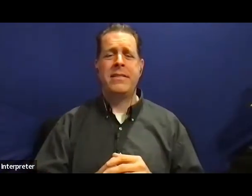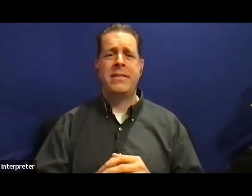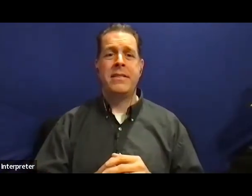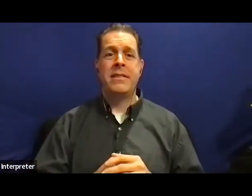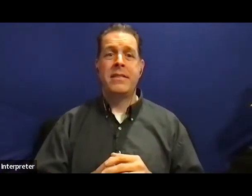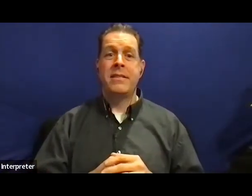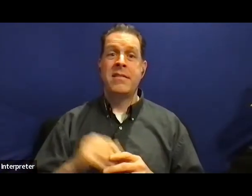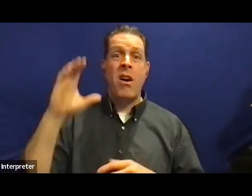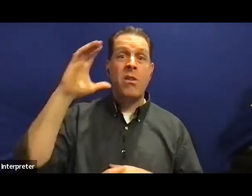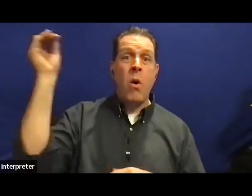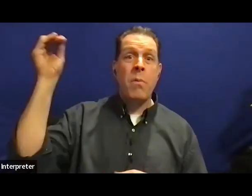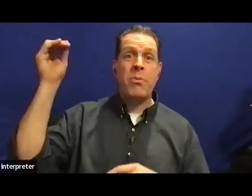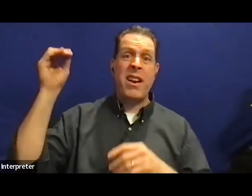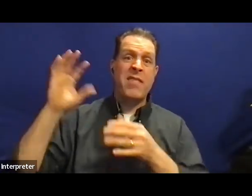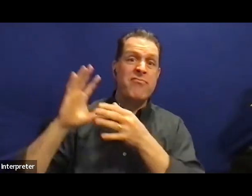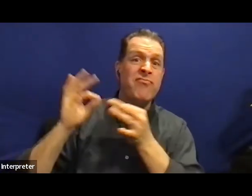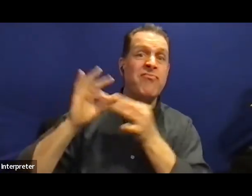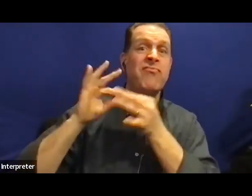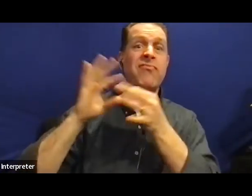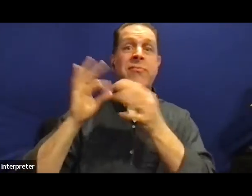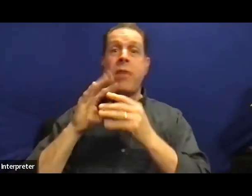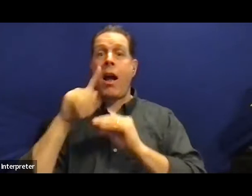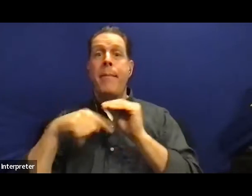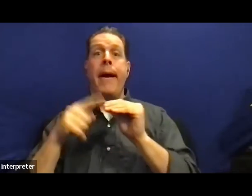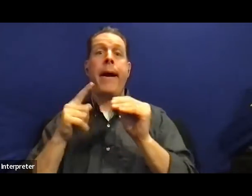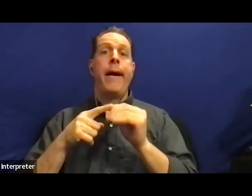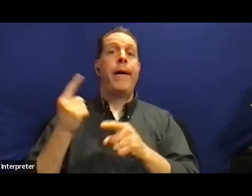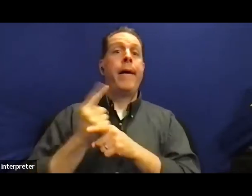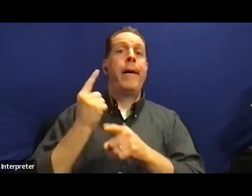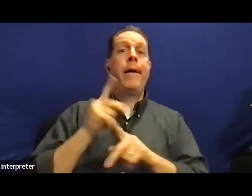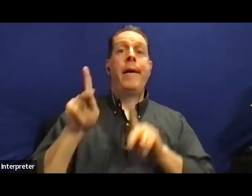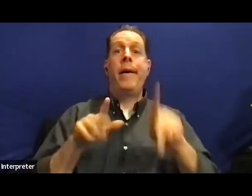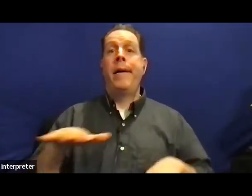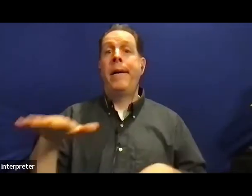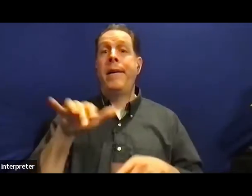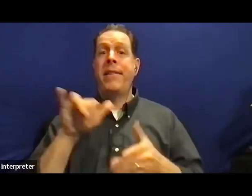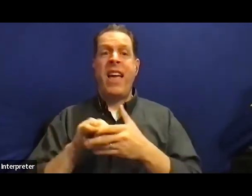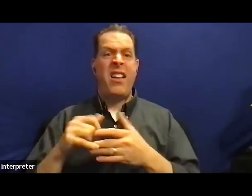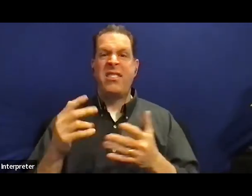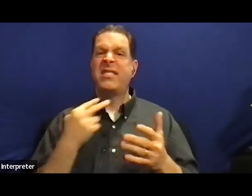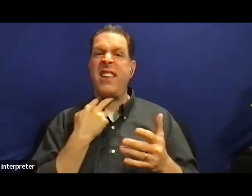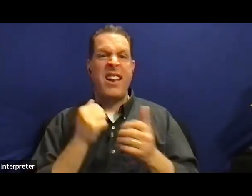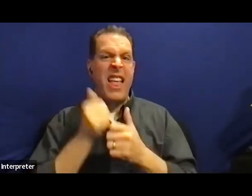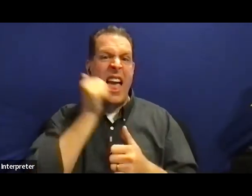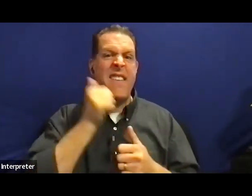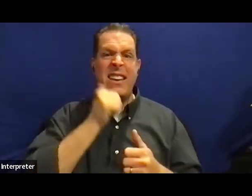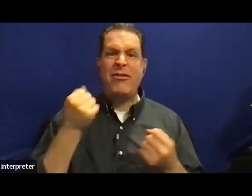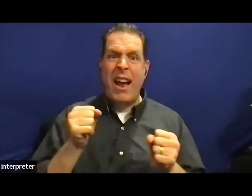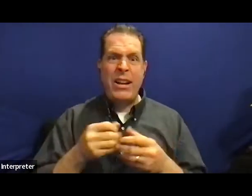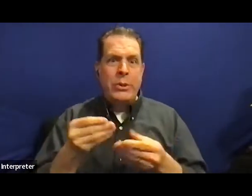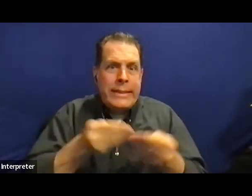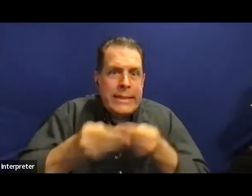Corporate sound bites covering over the concerns of common citizens who are mired in the daily muck of making ends